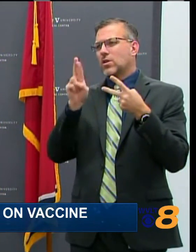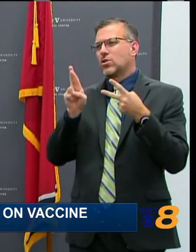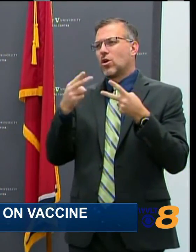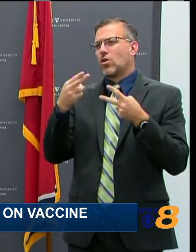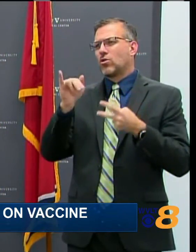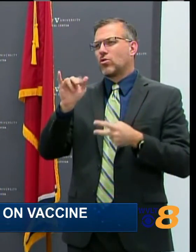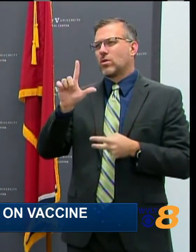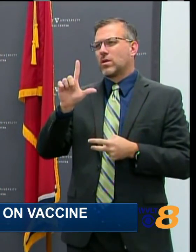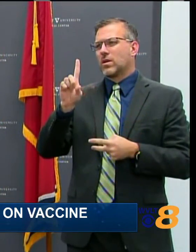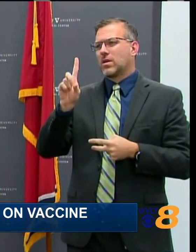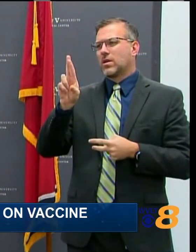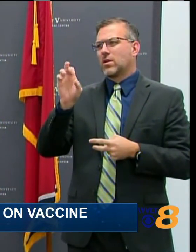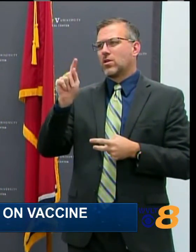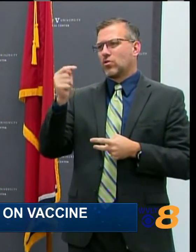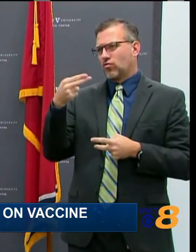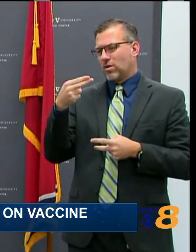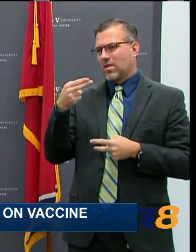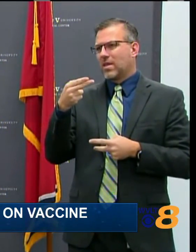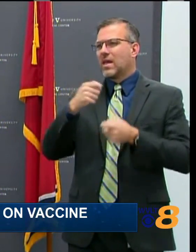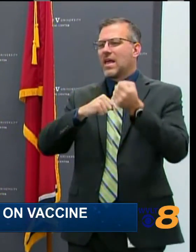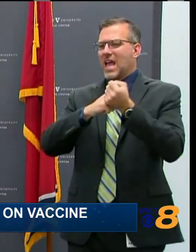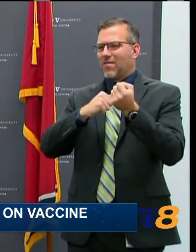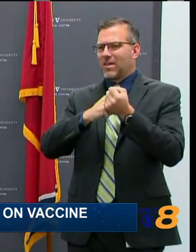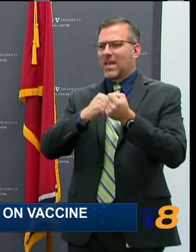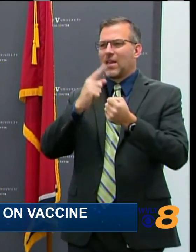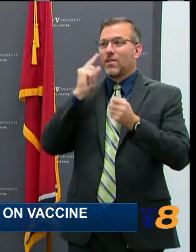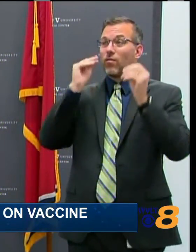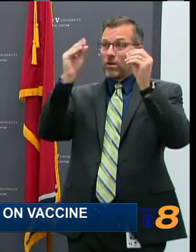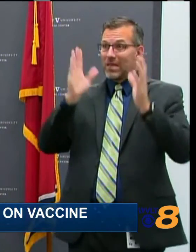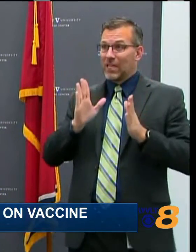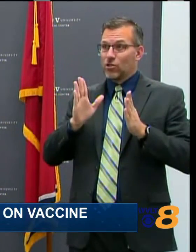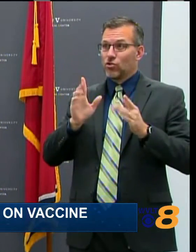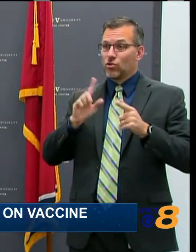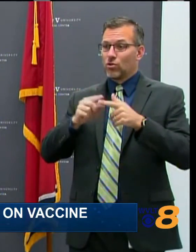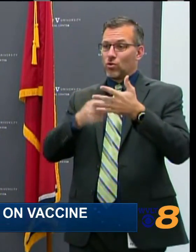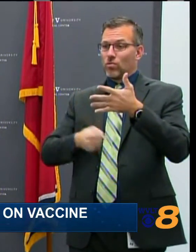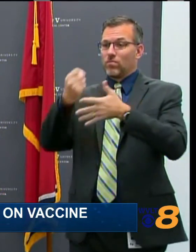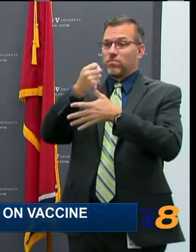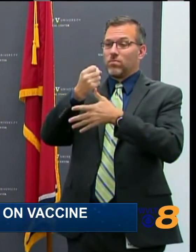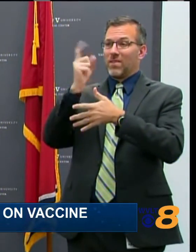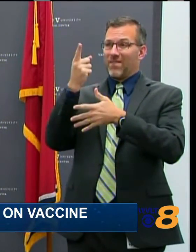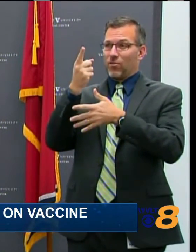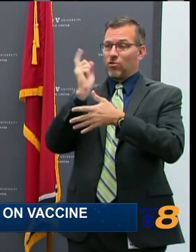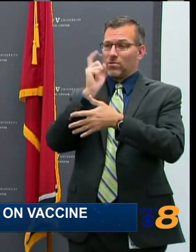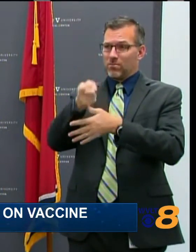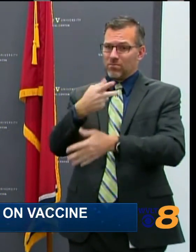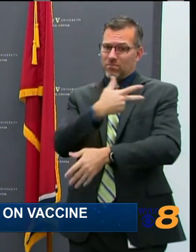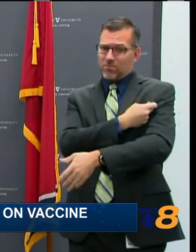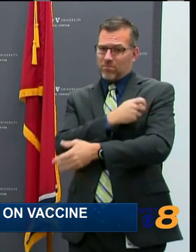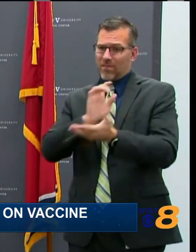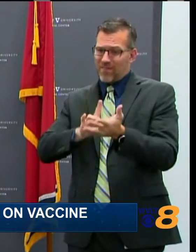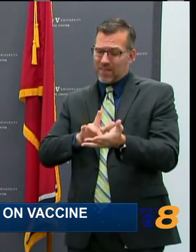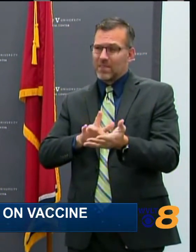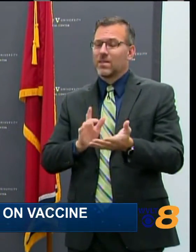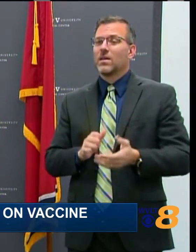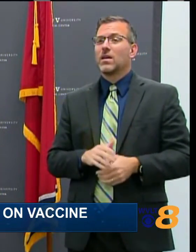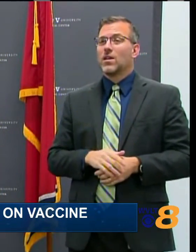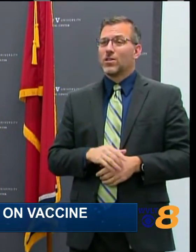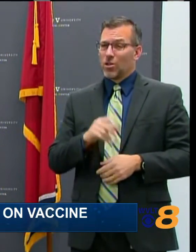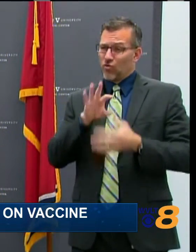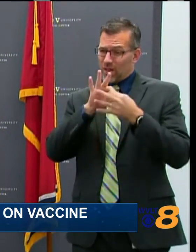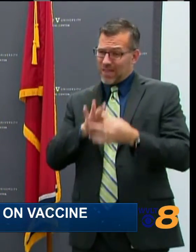Hildreth is advocating for teachers to be bumped up in the first phase. So with regards to schools, will